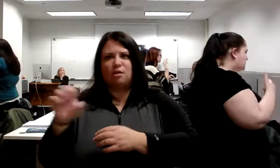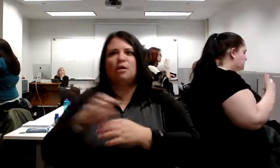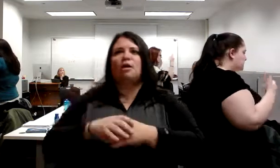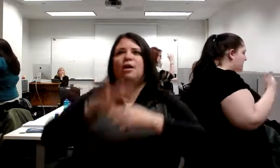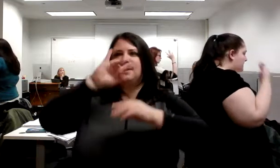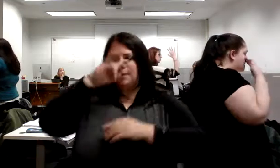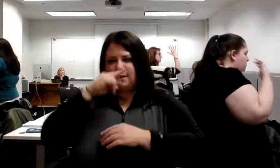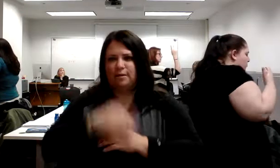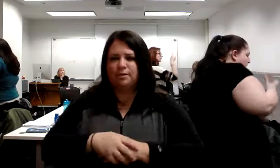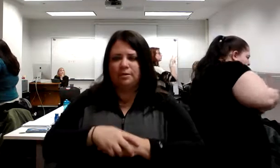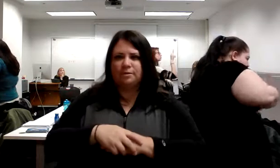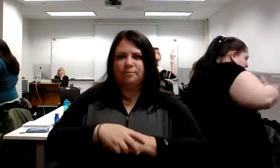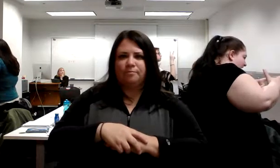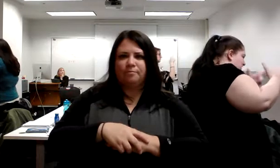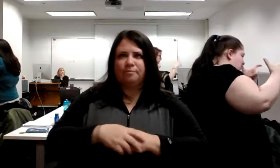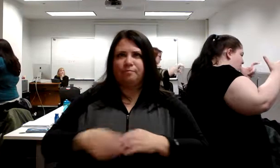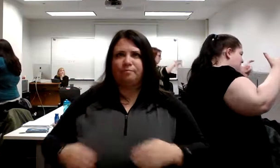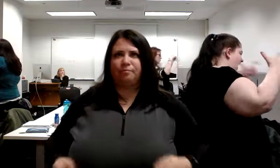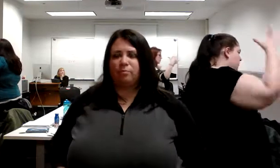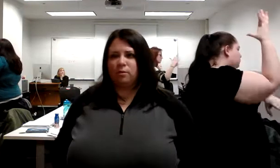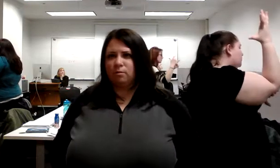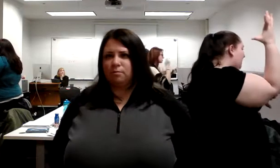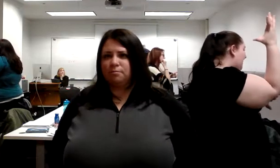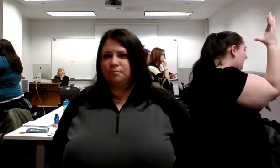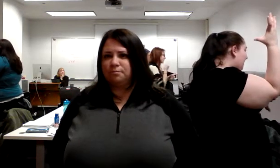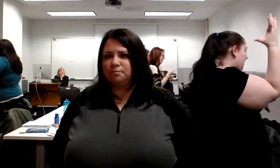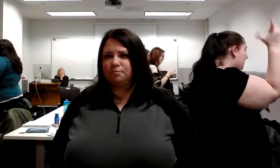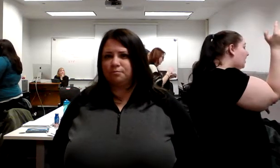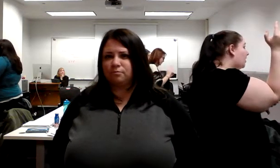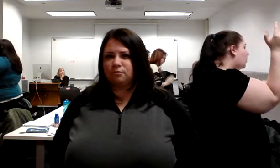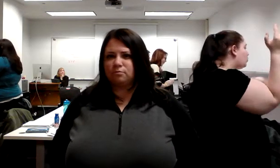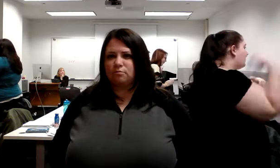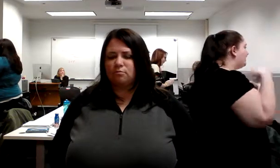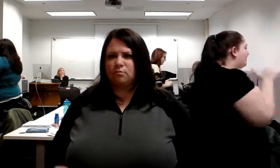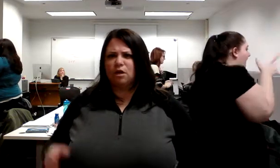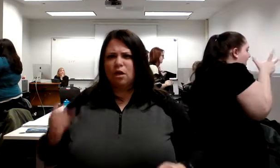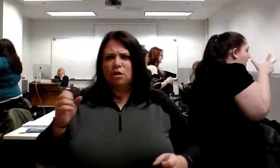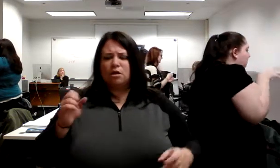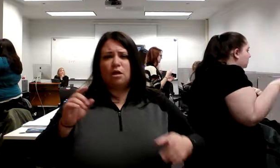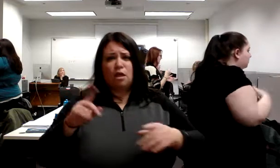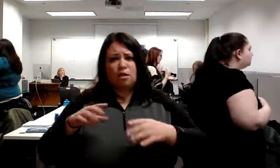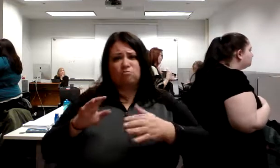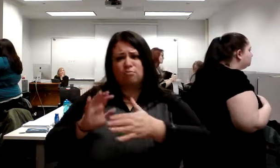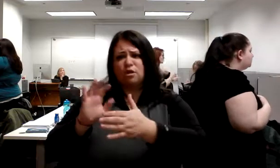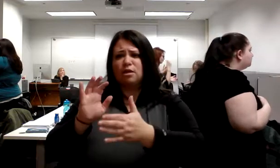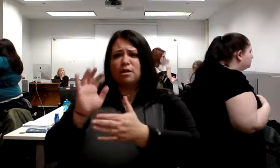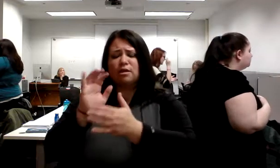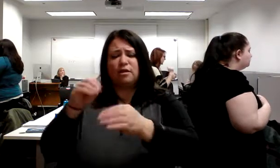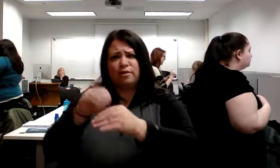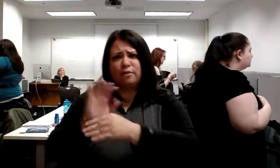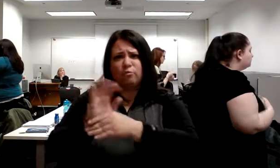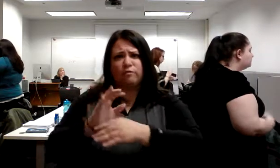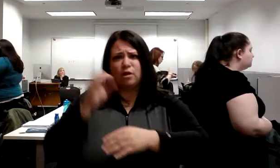is in the movie that could help us understand how she changed sizes? What?